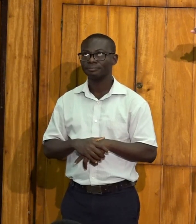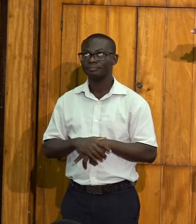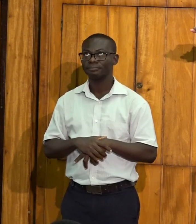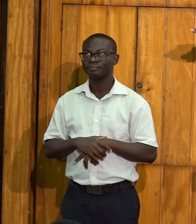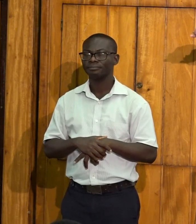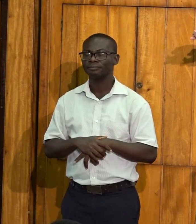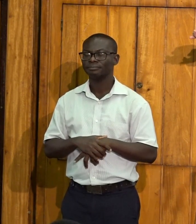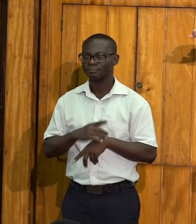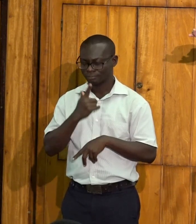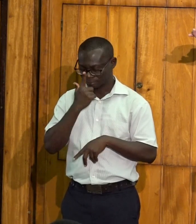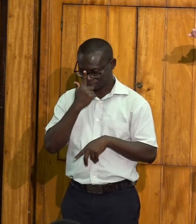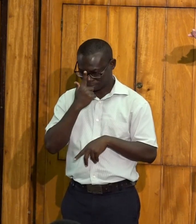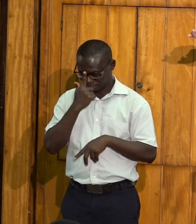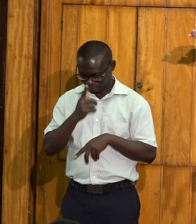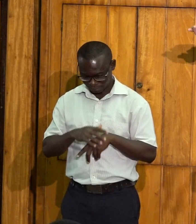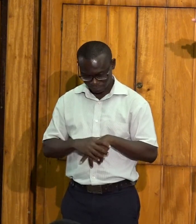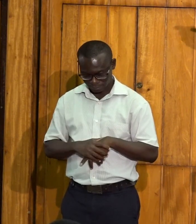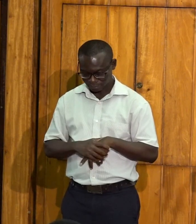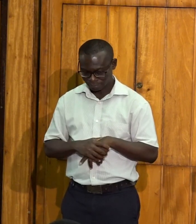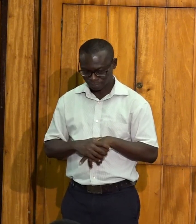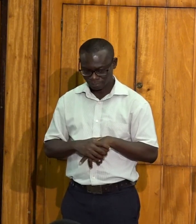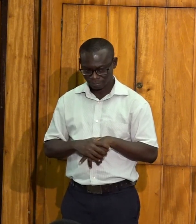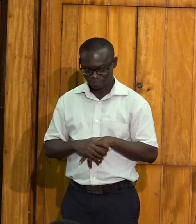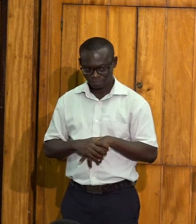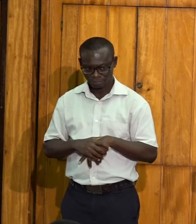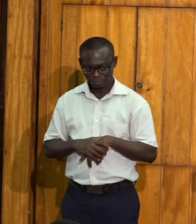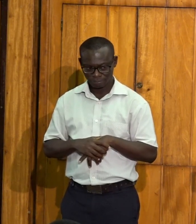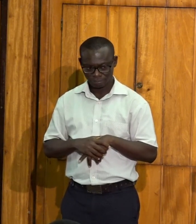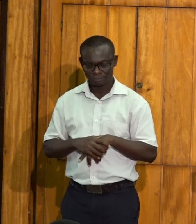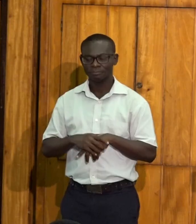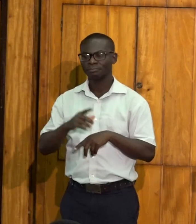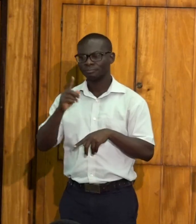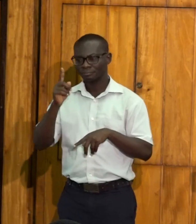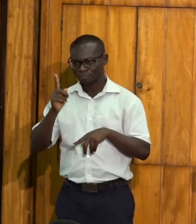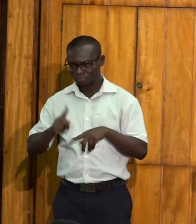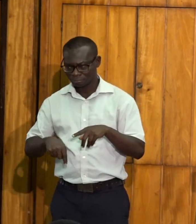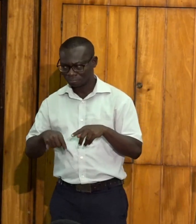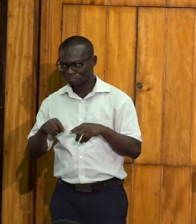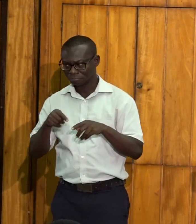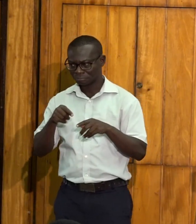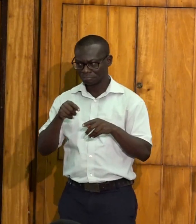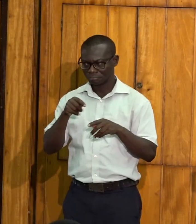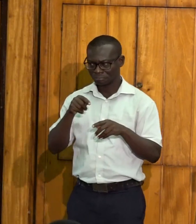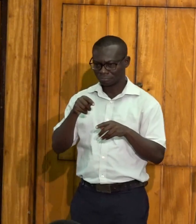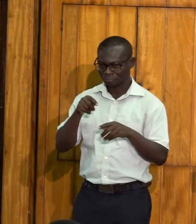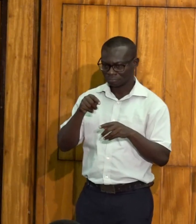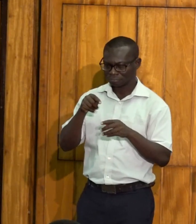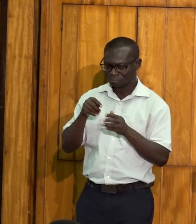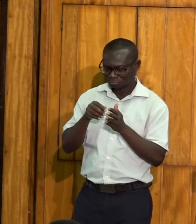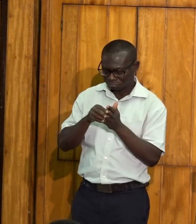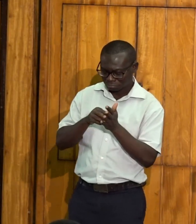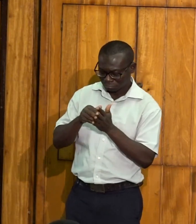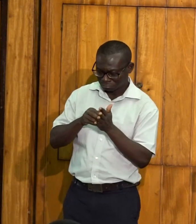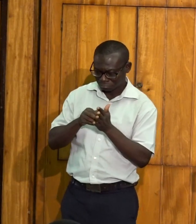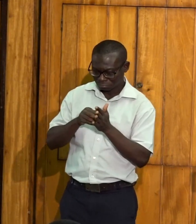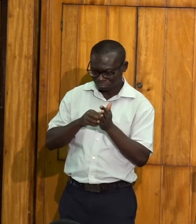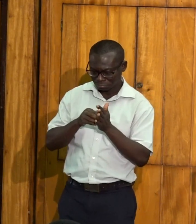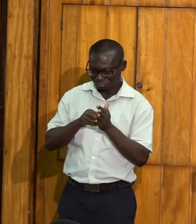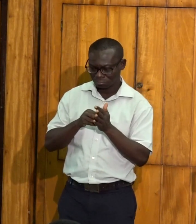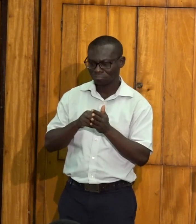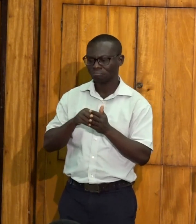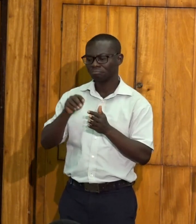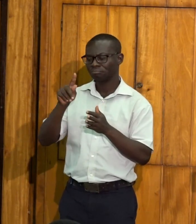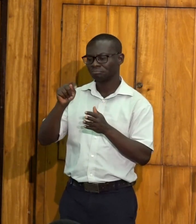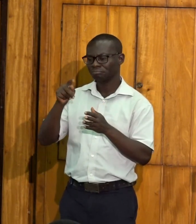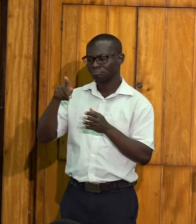a long list of viable prototypes, and one of the first ones of those that